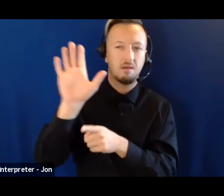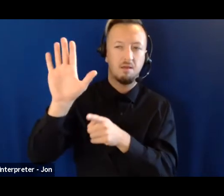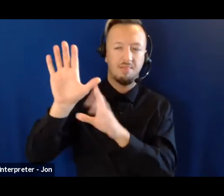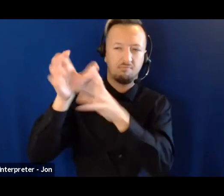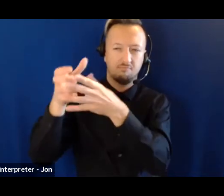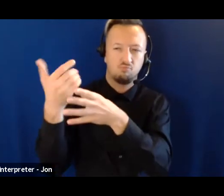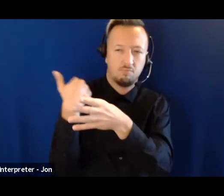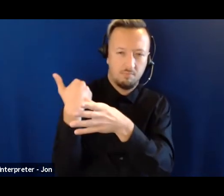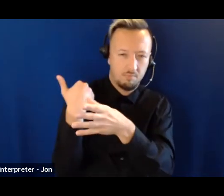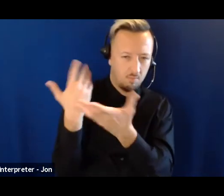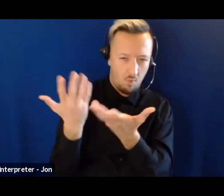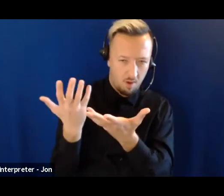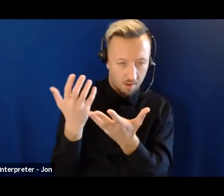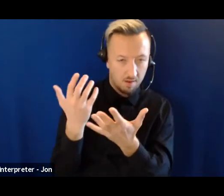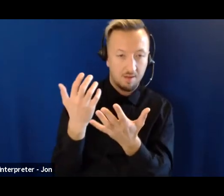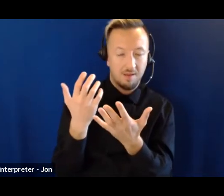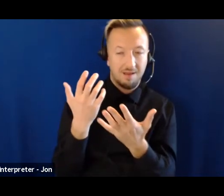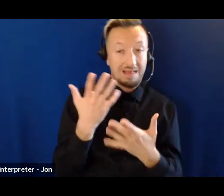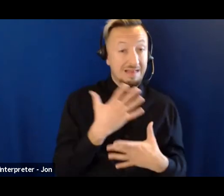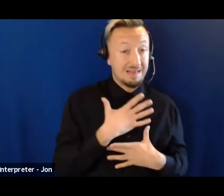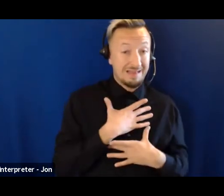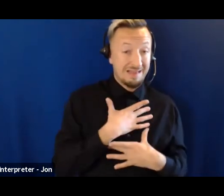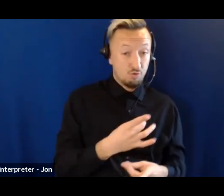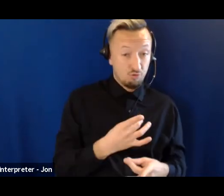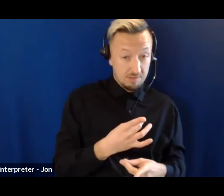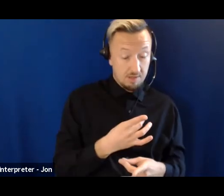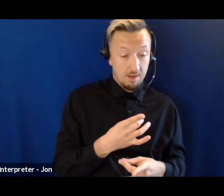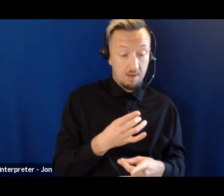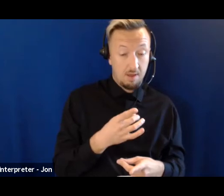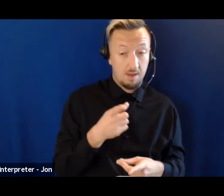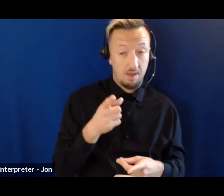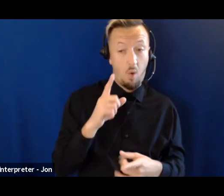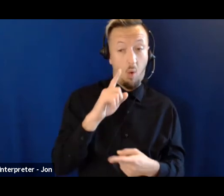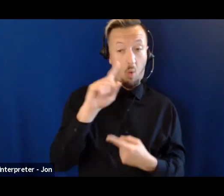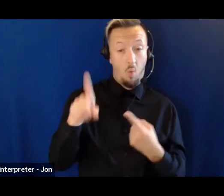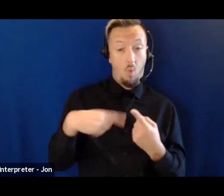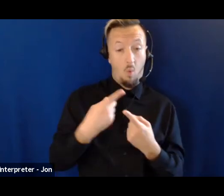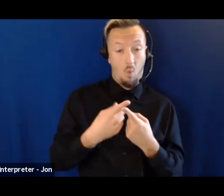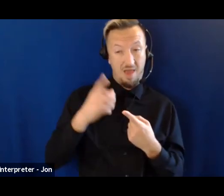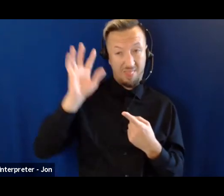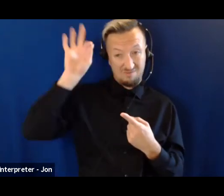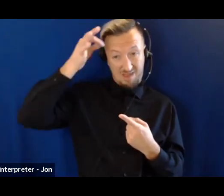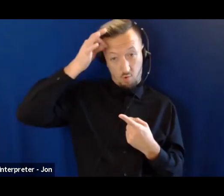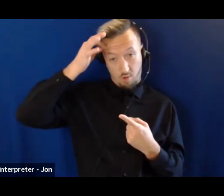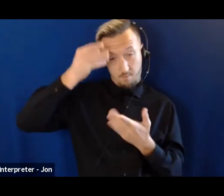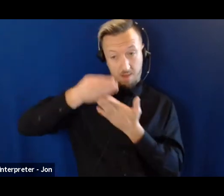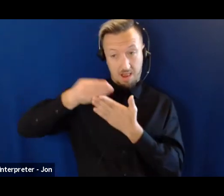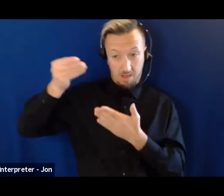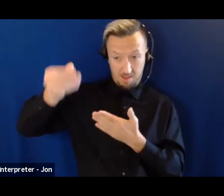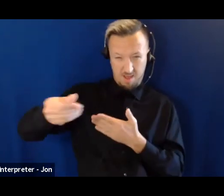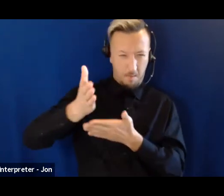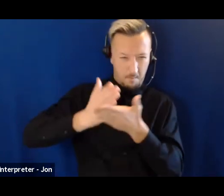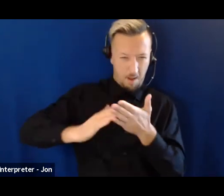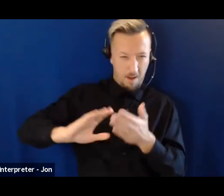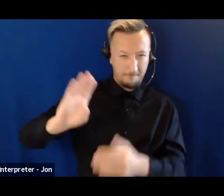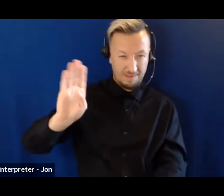about that is whenever they receive the Part B money from the feds and it comes down in their notice of